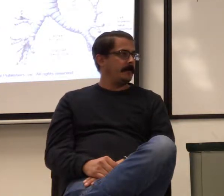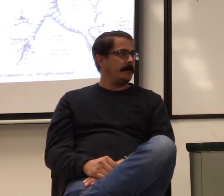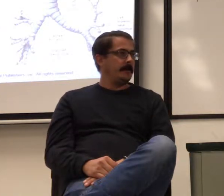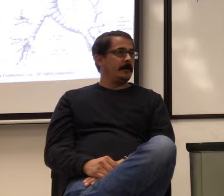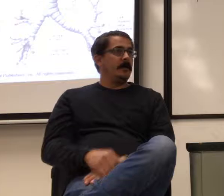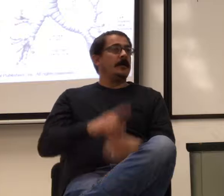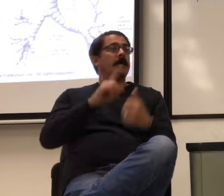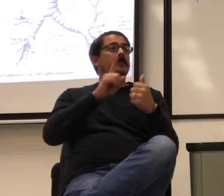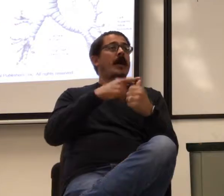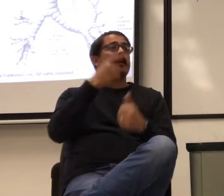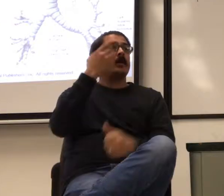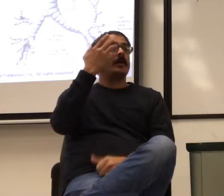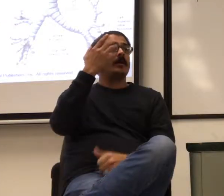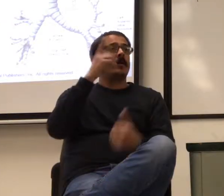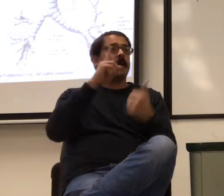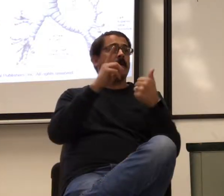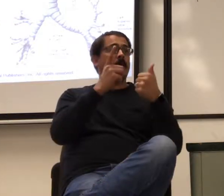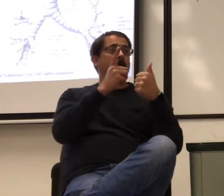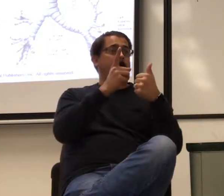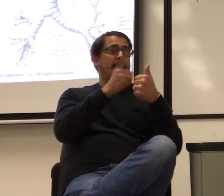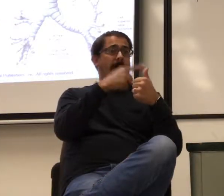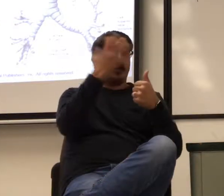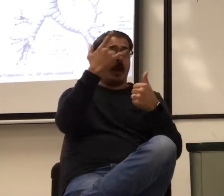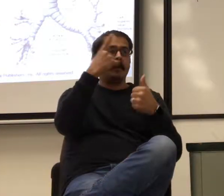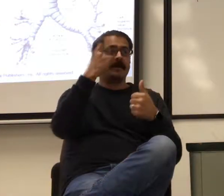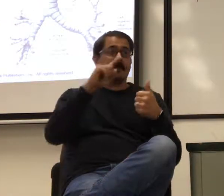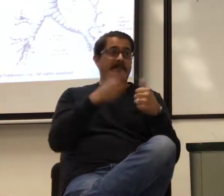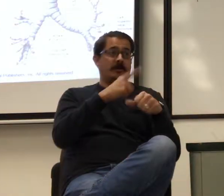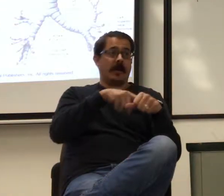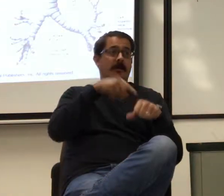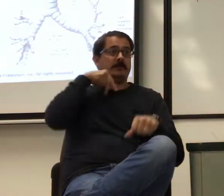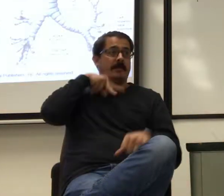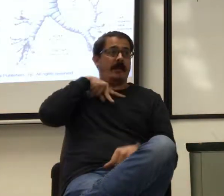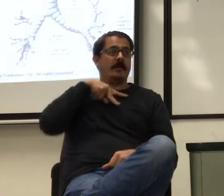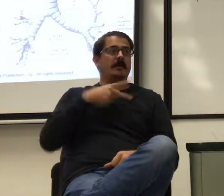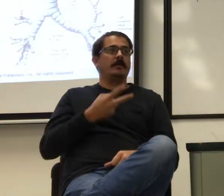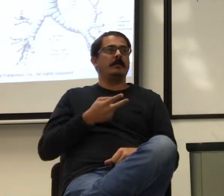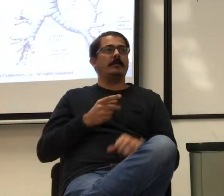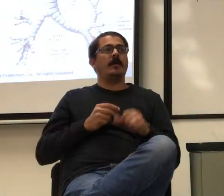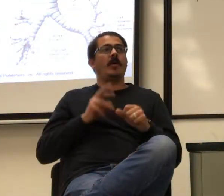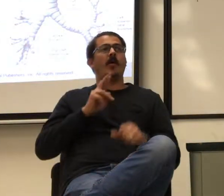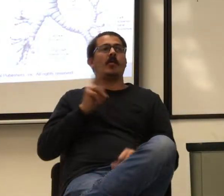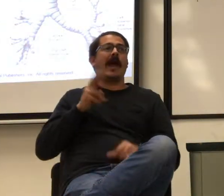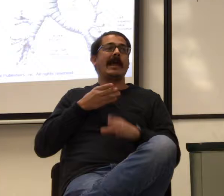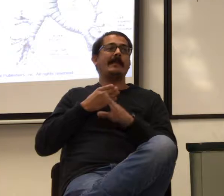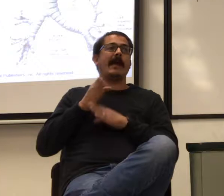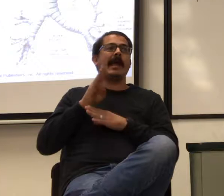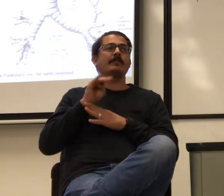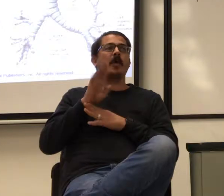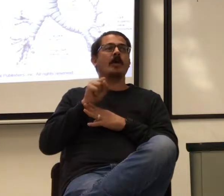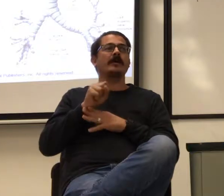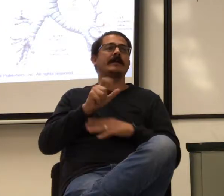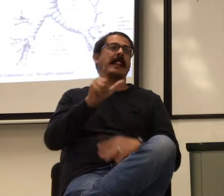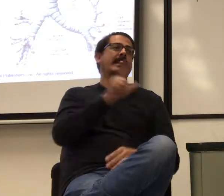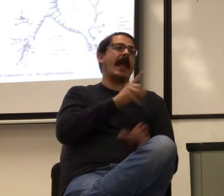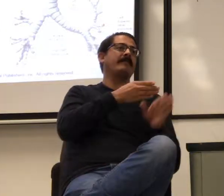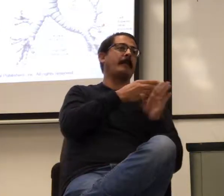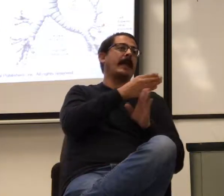Primary because it's the first division, but the two airways, it's the right main bronchus and the left main bronchus.